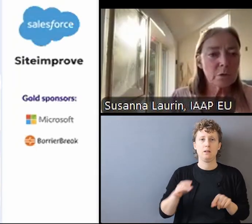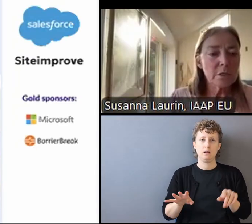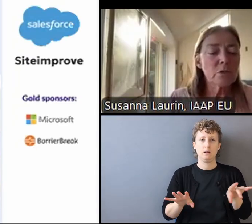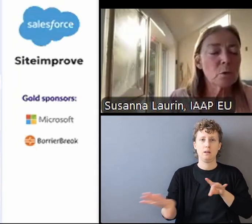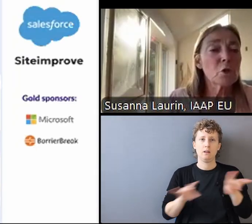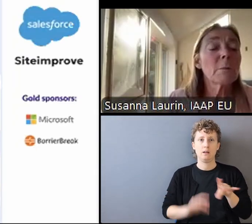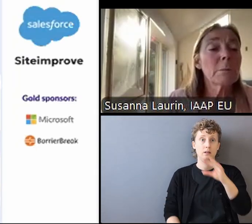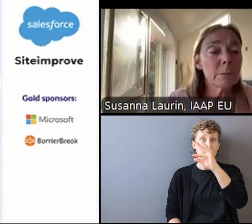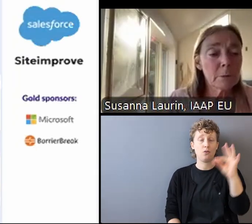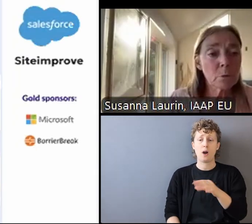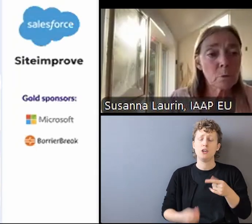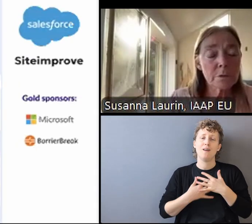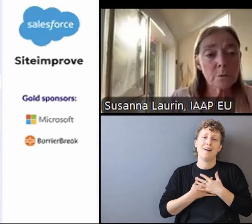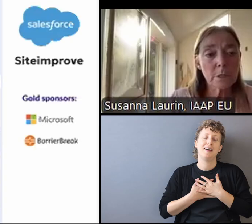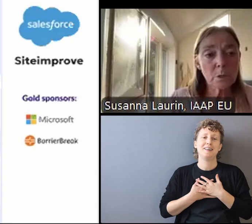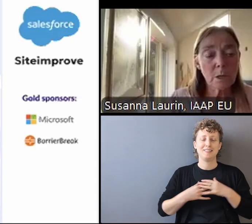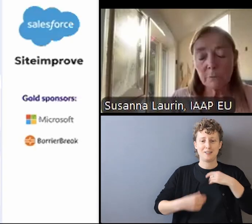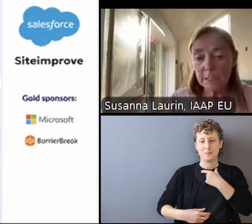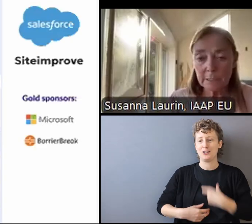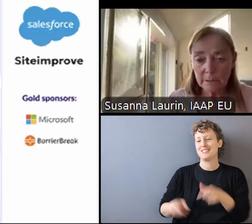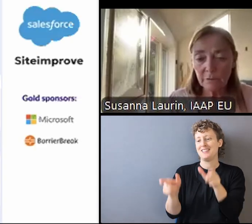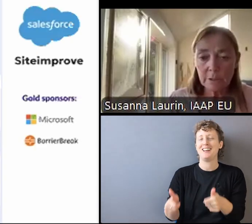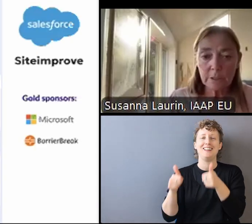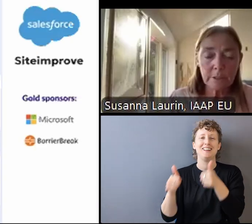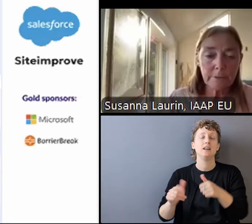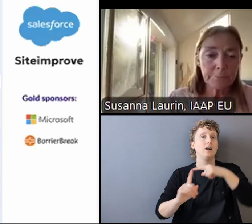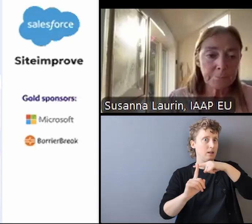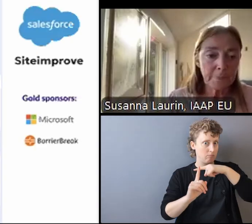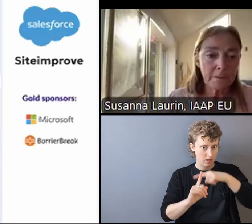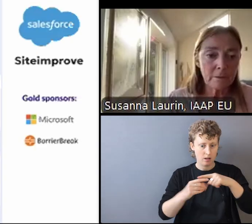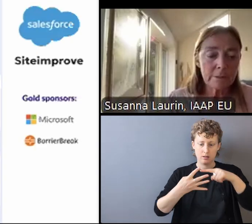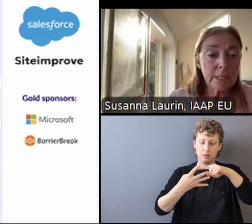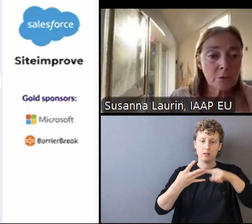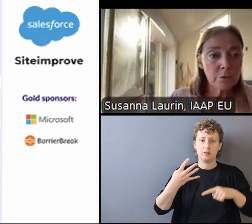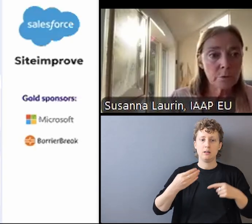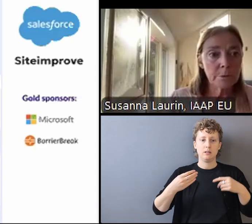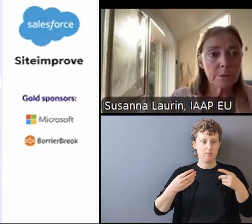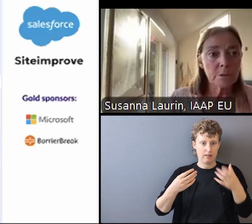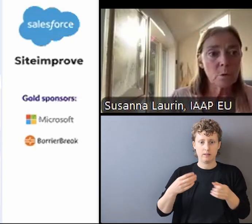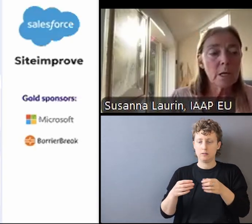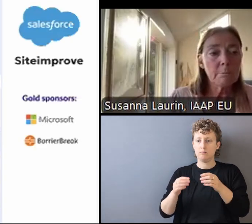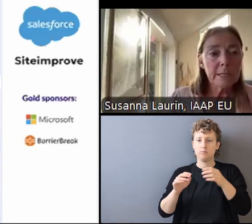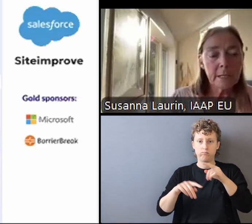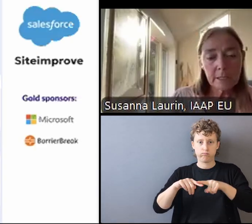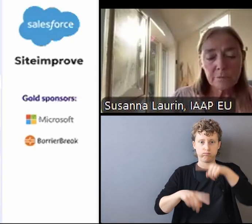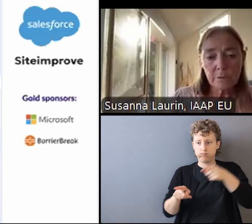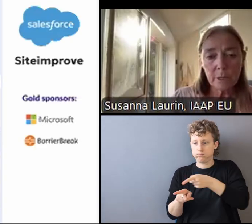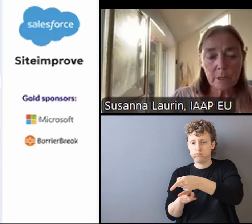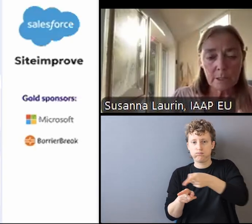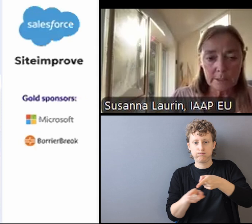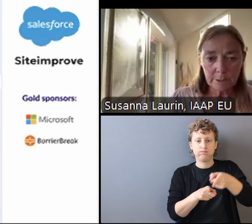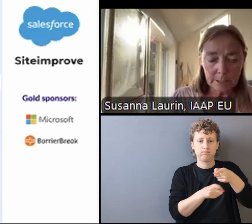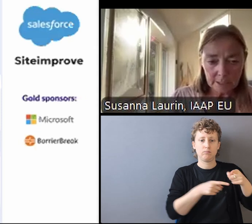you are so charming people, but also that you come from slightly different sectors, so to speak. So Biljana is